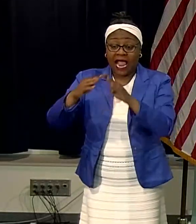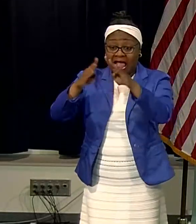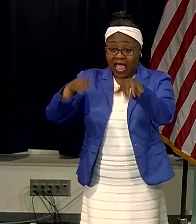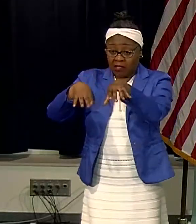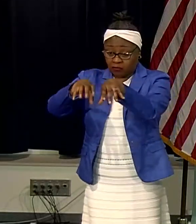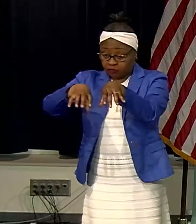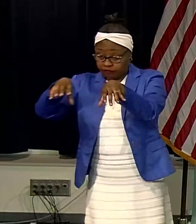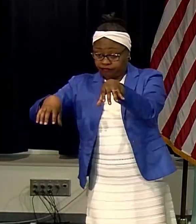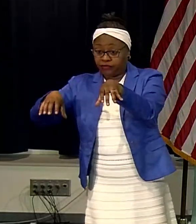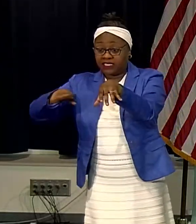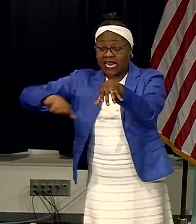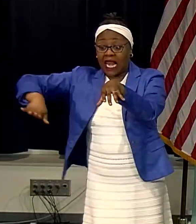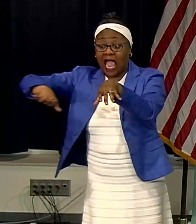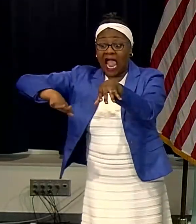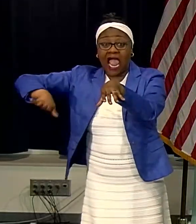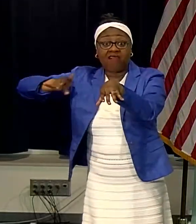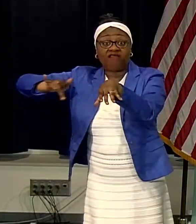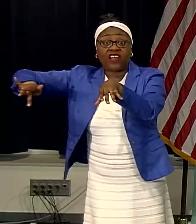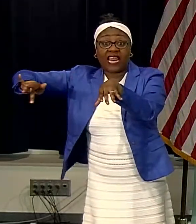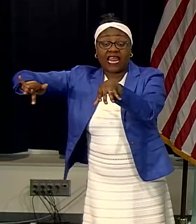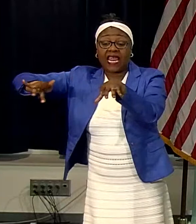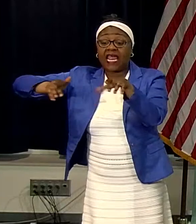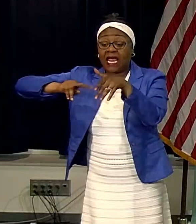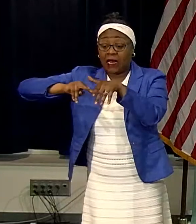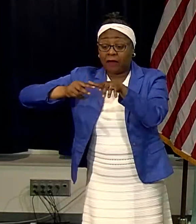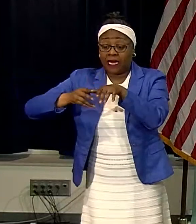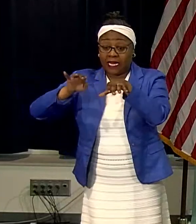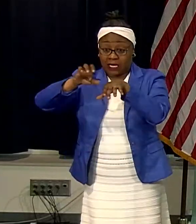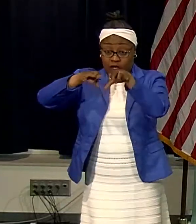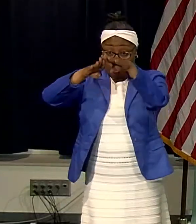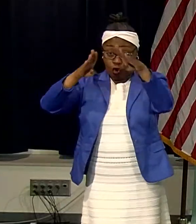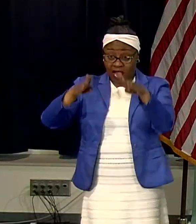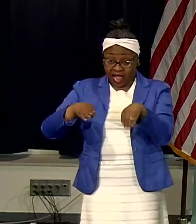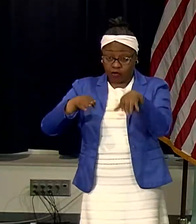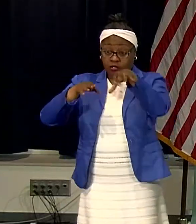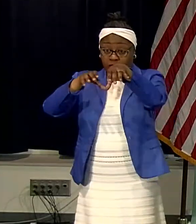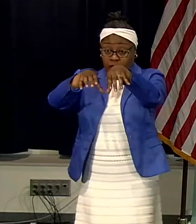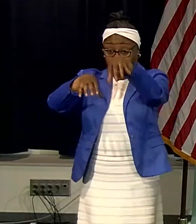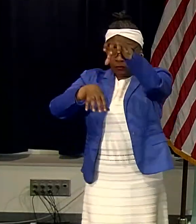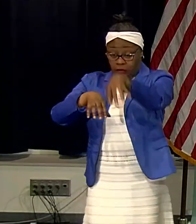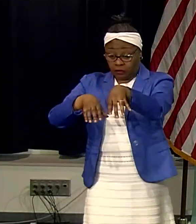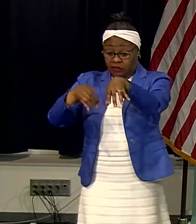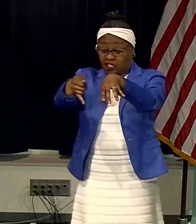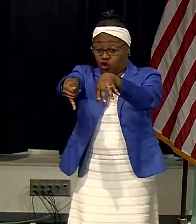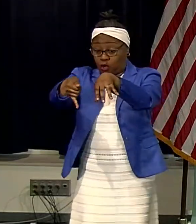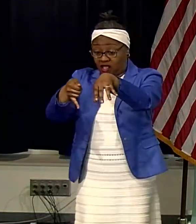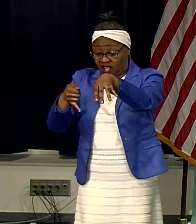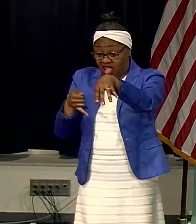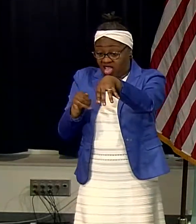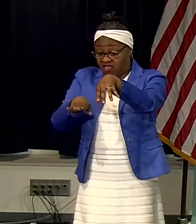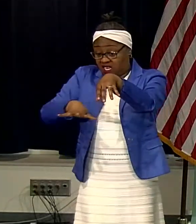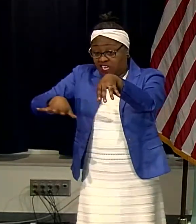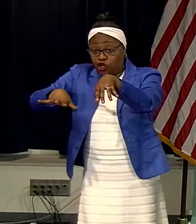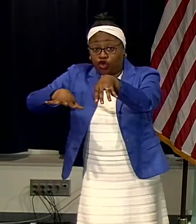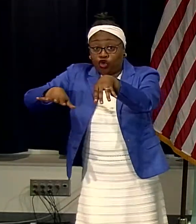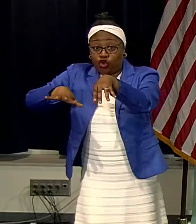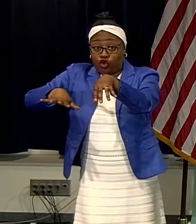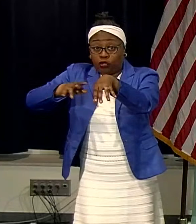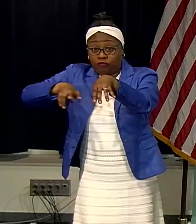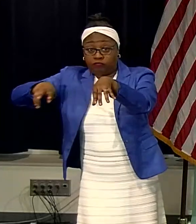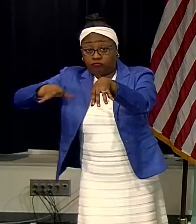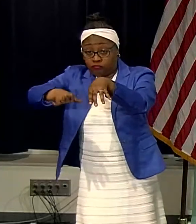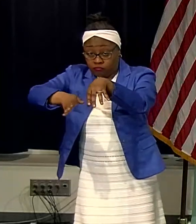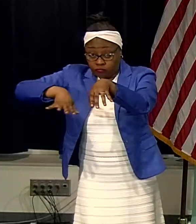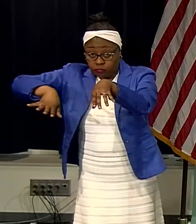property. Now, directly adjacent means touching your property lines, physically touching your property lines. Whereas neighborhood